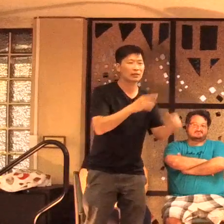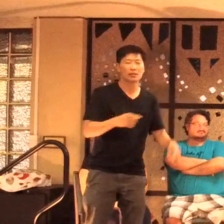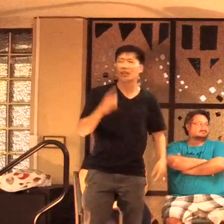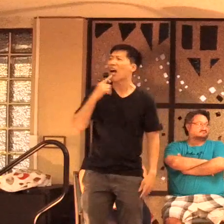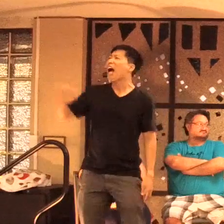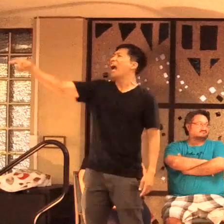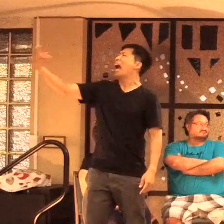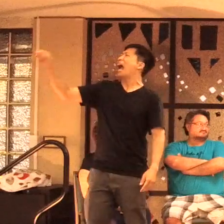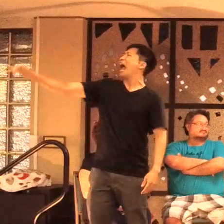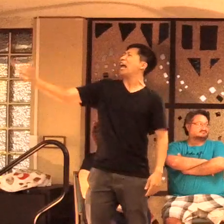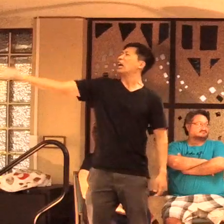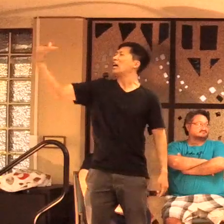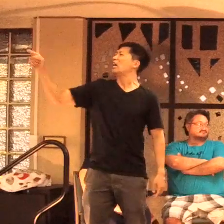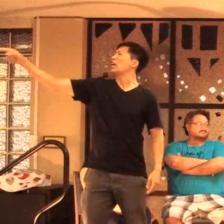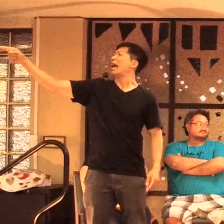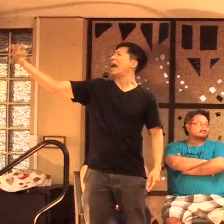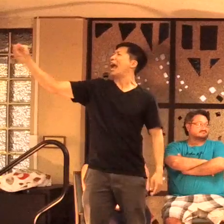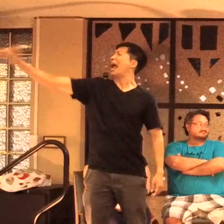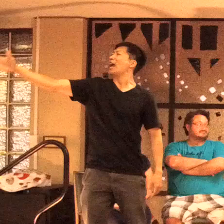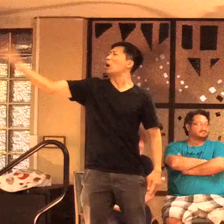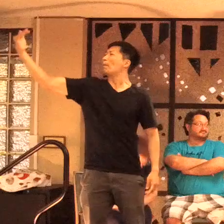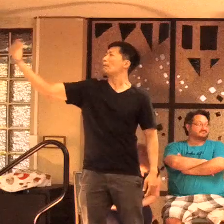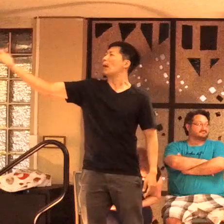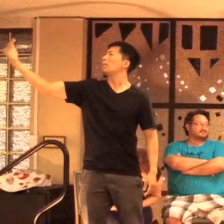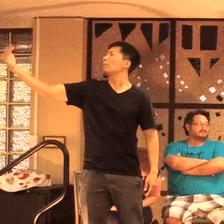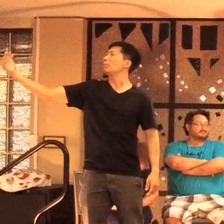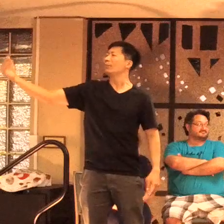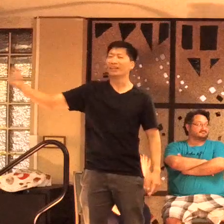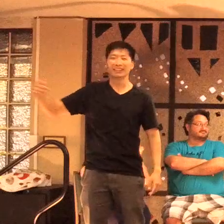like, hey, go! And he yells,